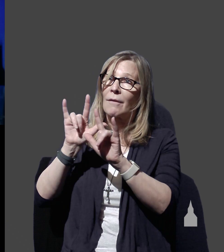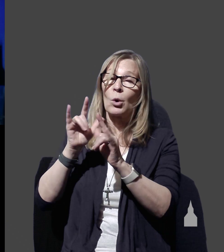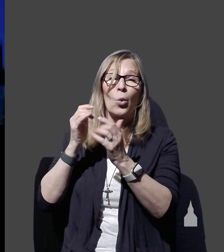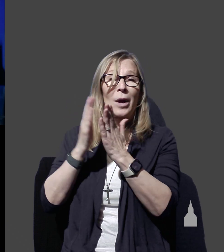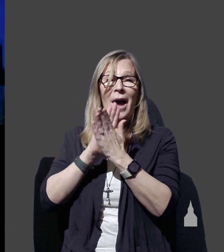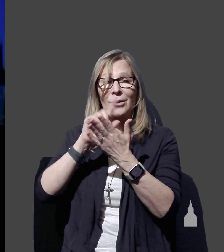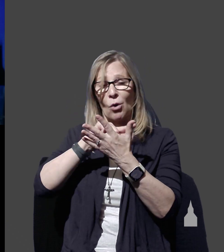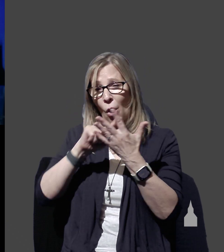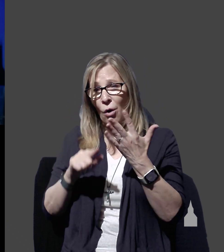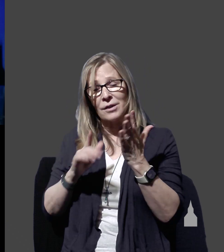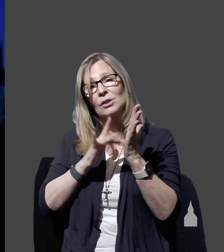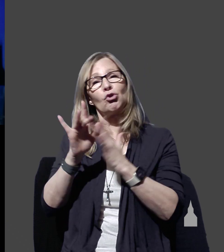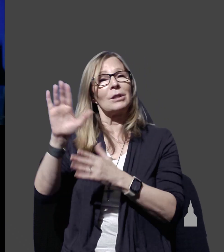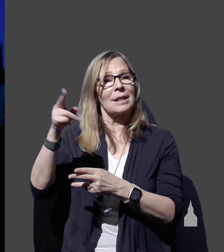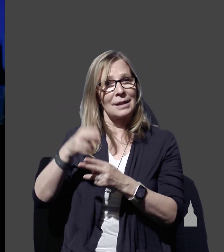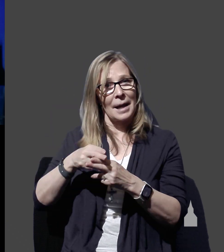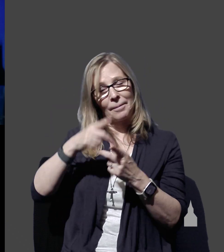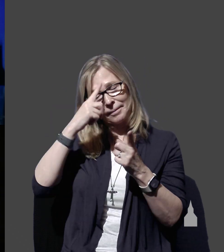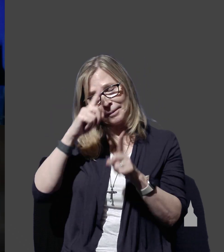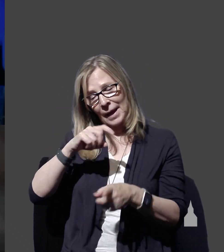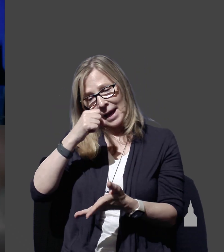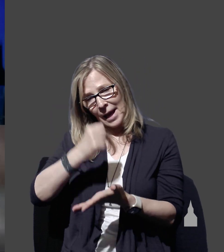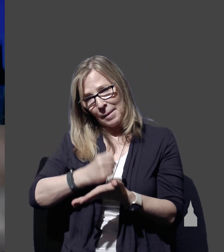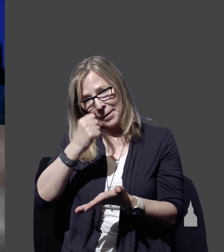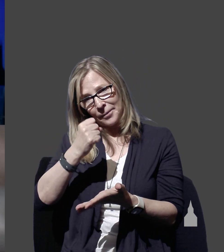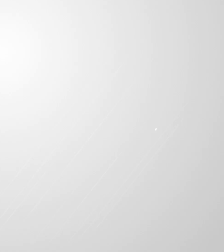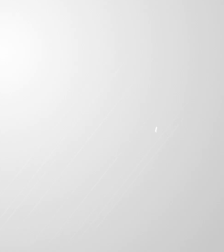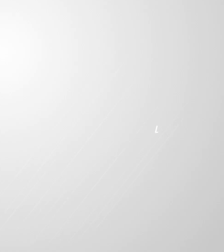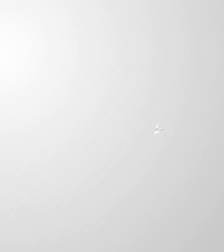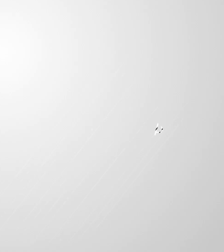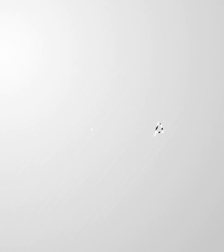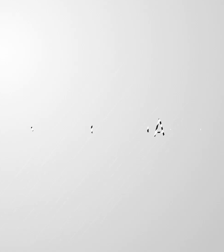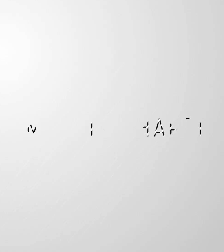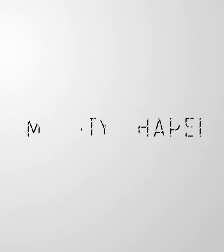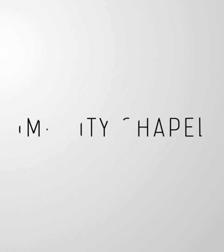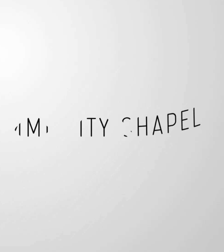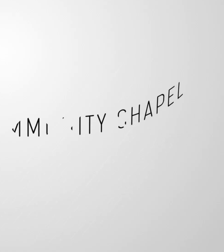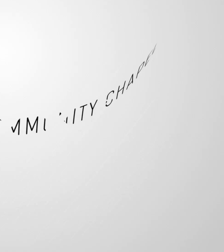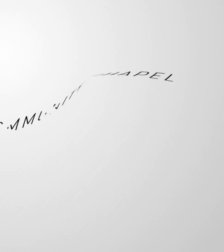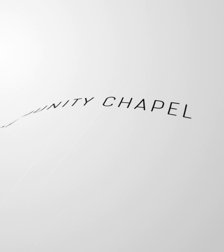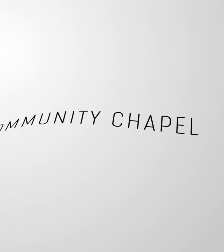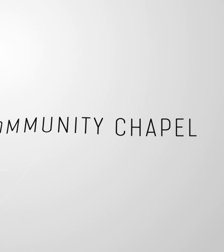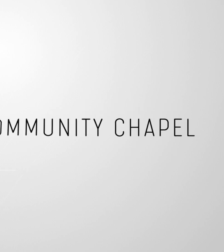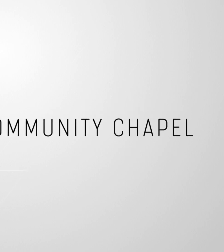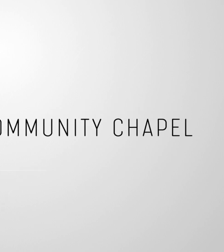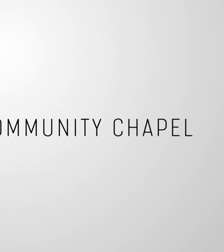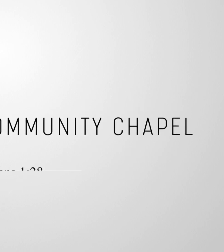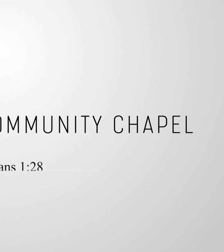these things in Jesus' name. Amen. Thank you.